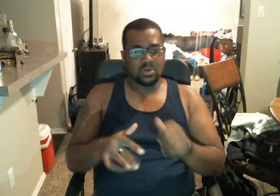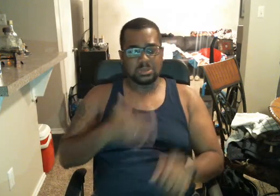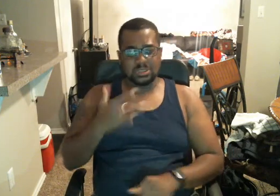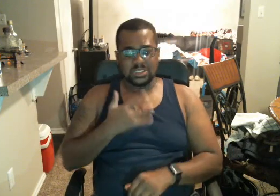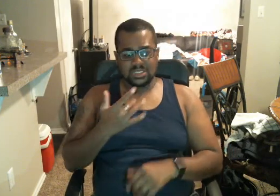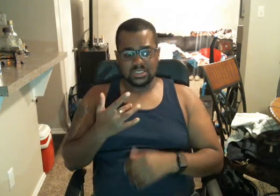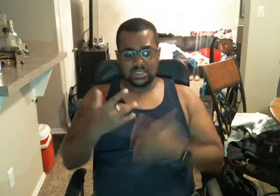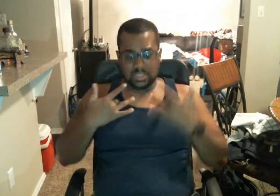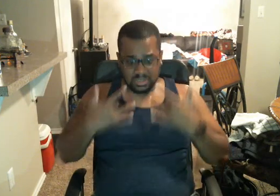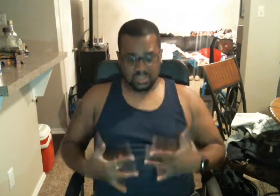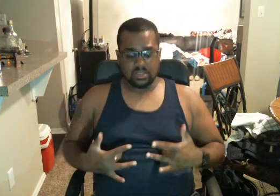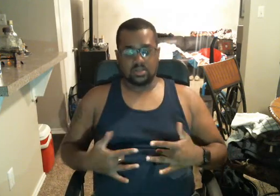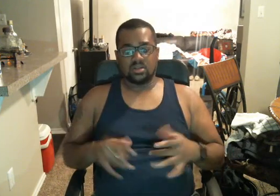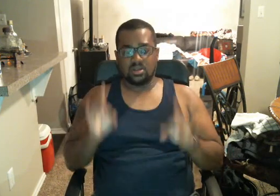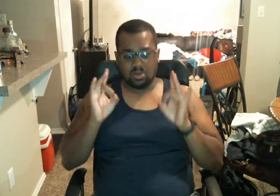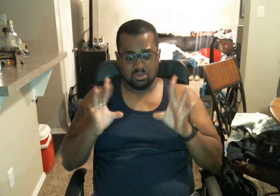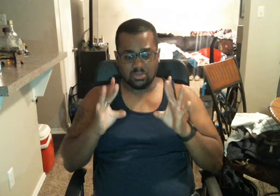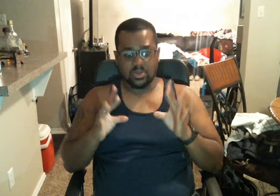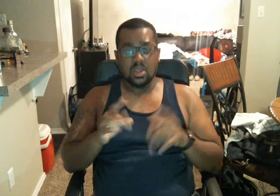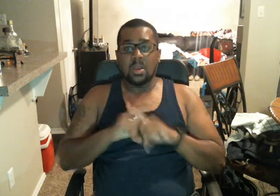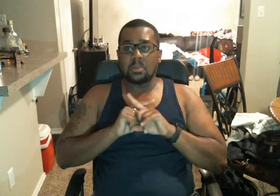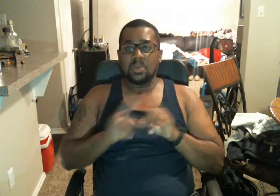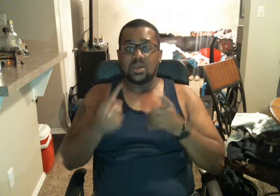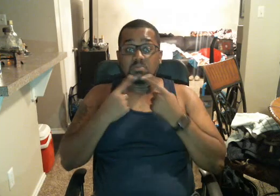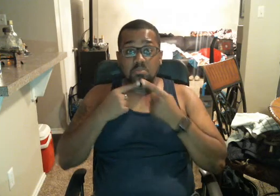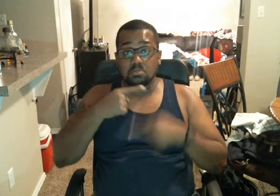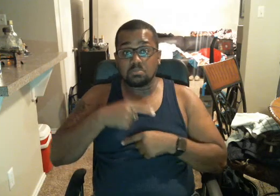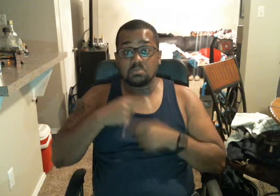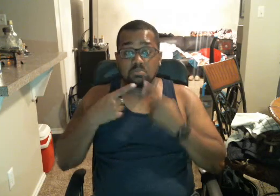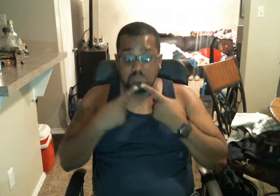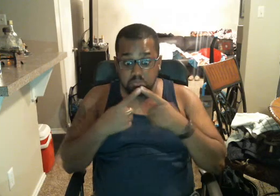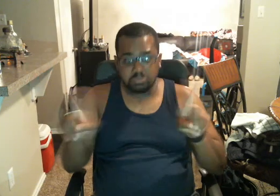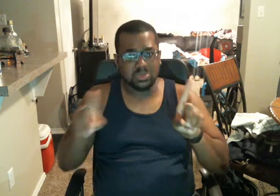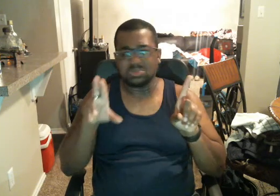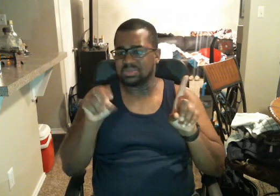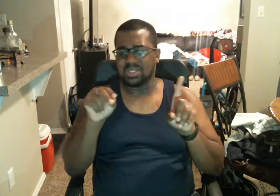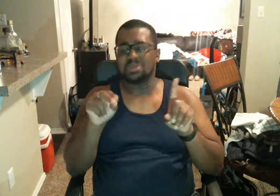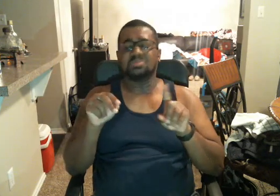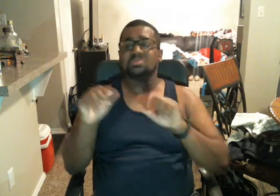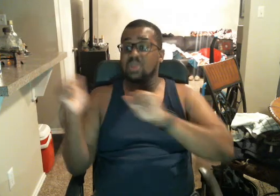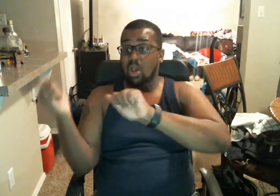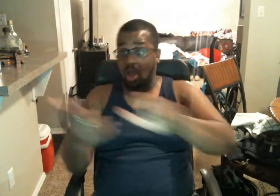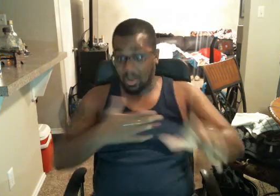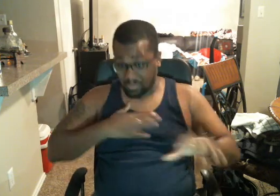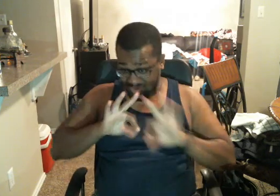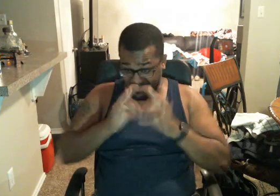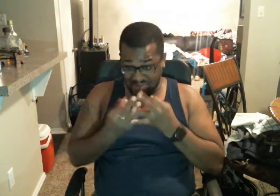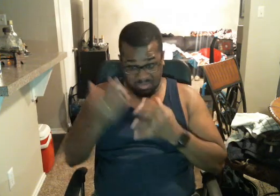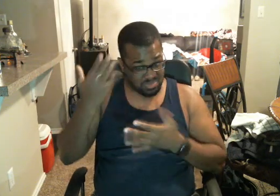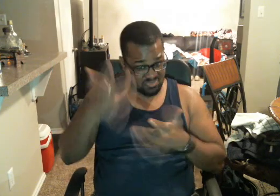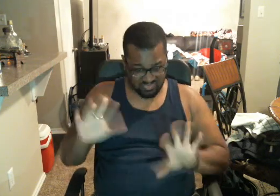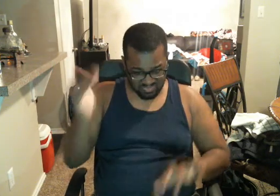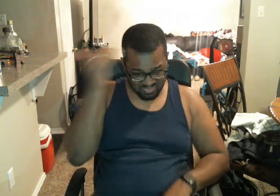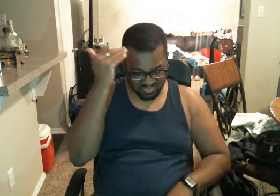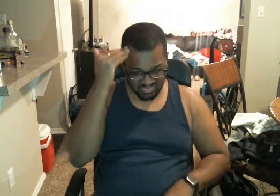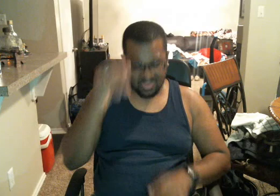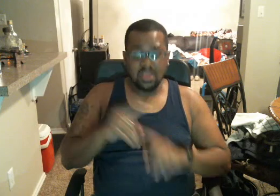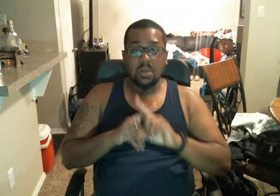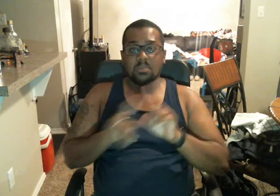never talked about it publicly. Everybody in my life knew. My family knew, my friends knew, people at work knew, but I never talked about it on TV. I never